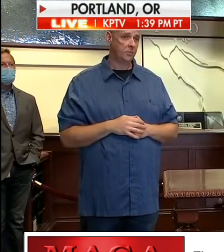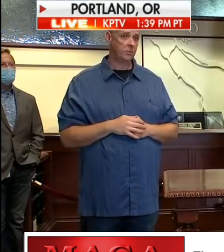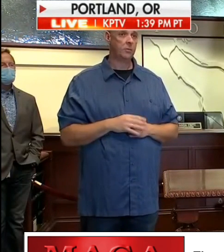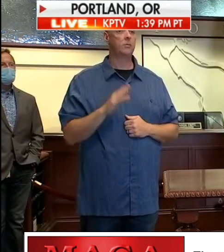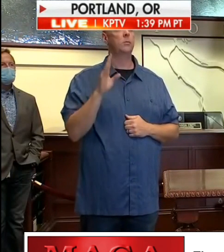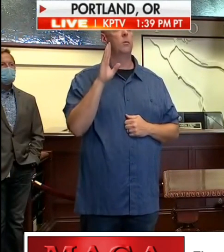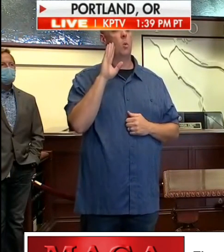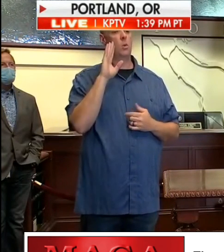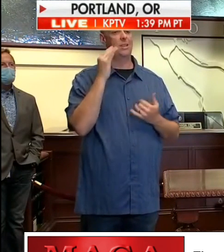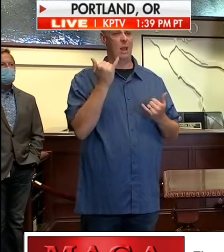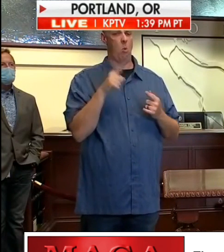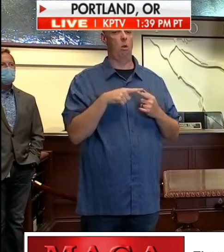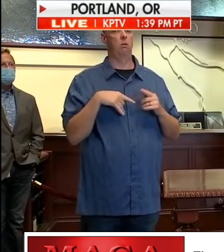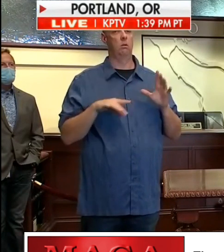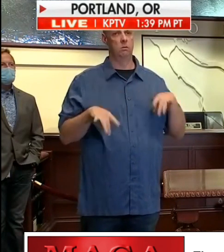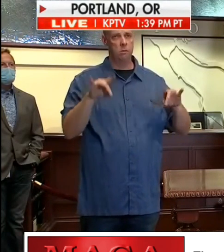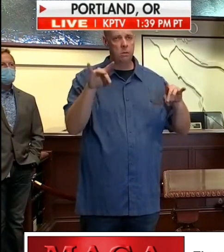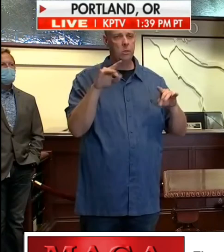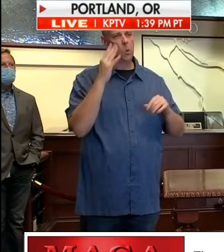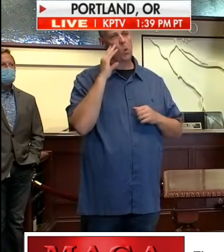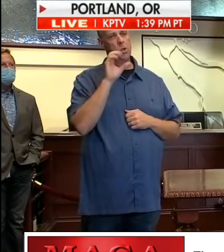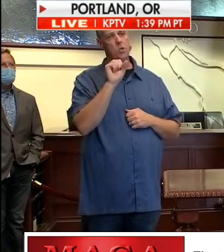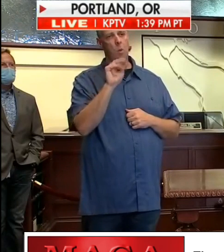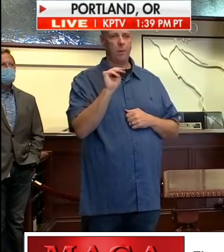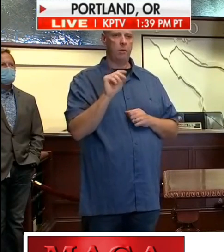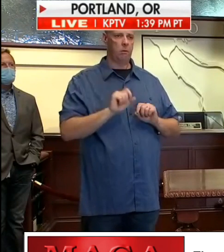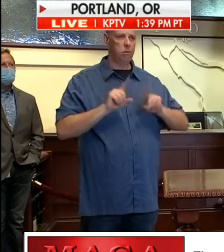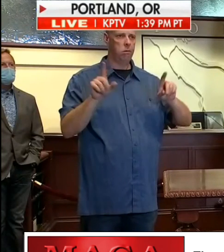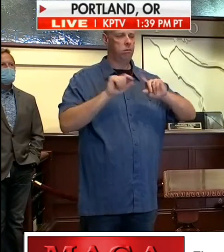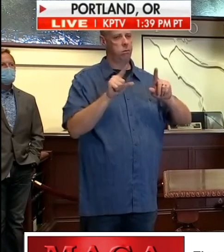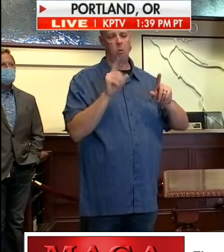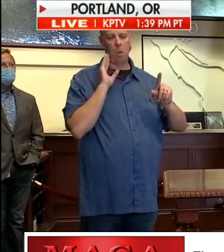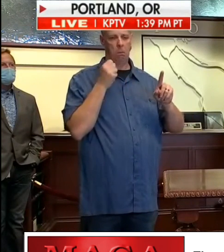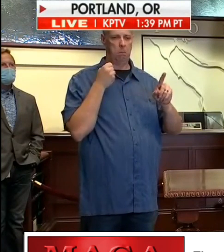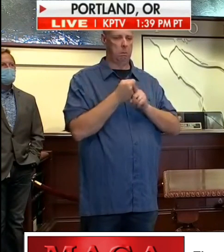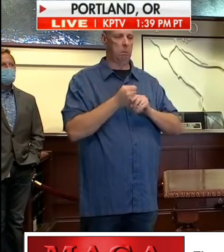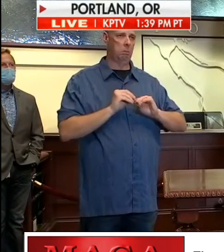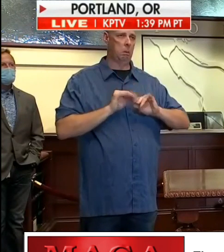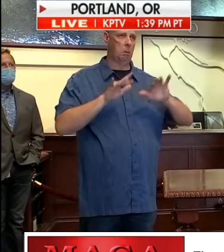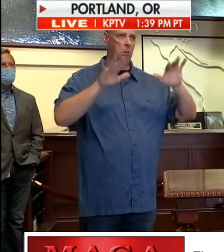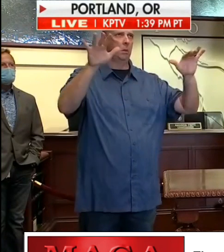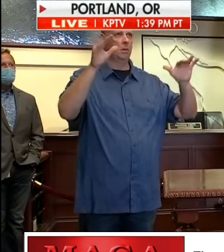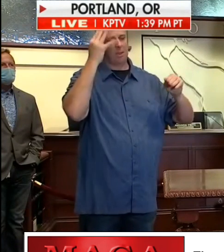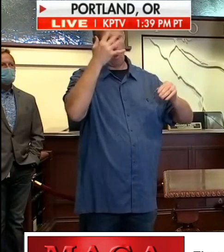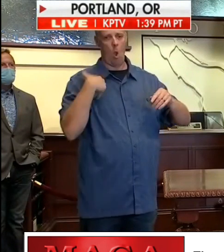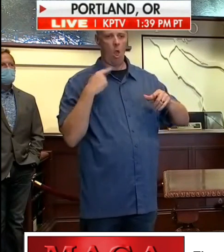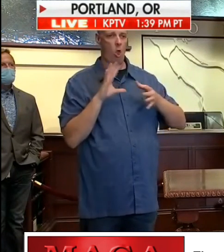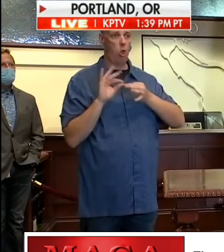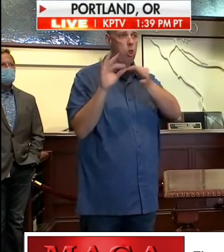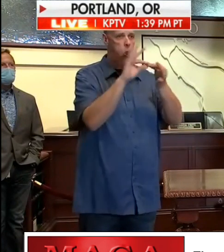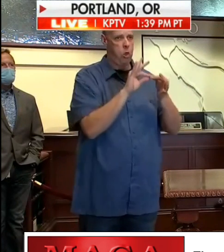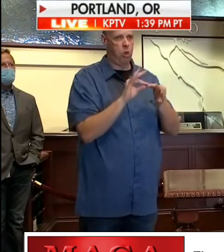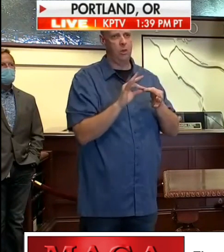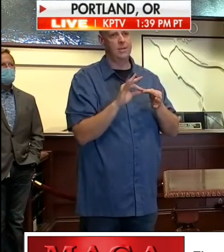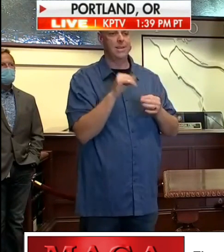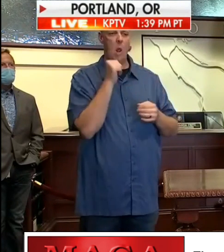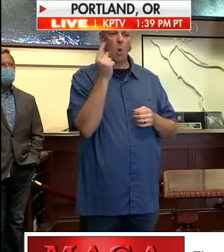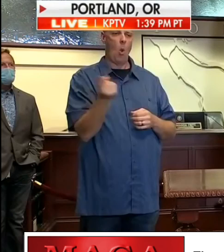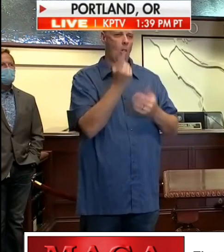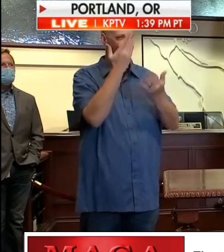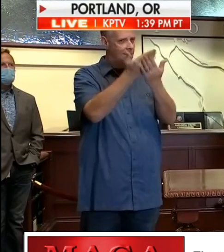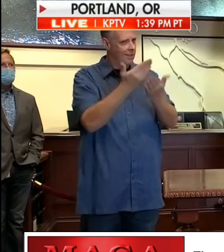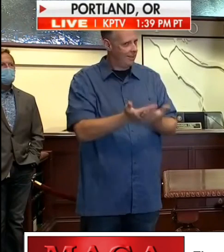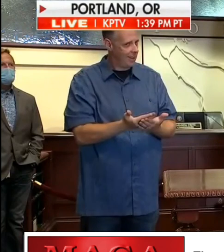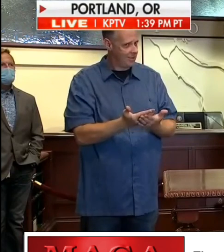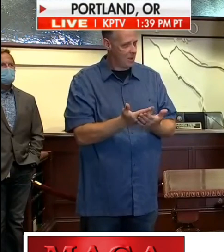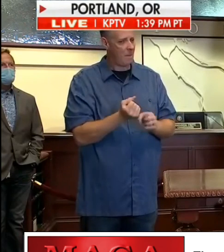as these kind of transpire, social media becomes very rampant with information, which isn't always factual. So I just